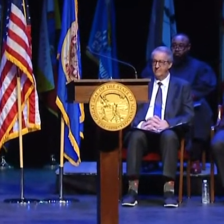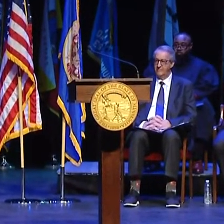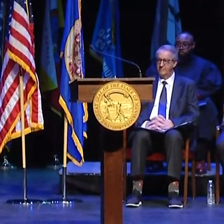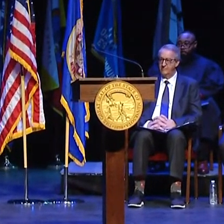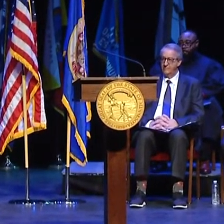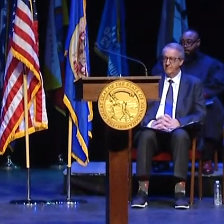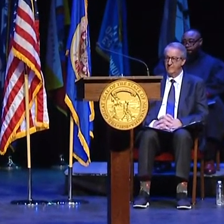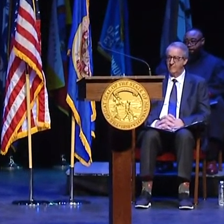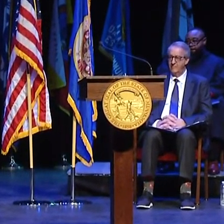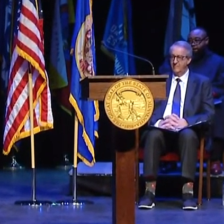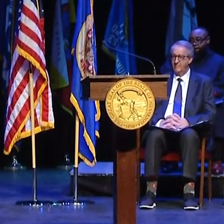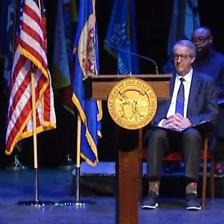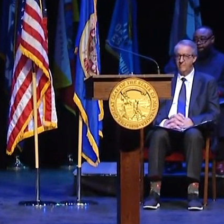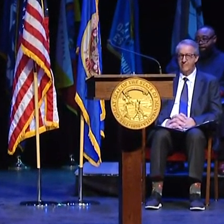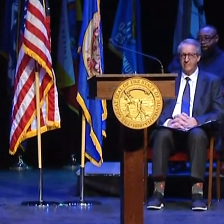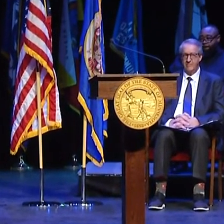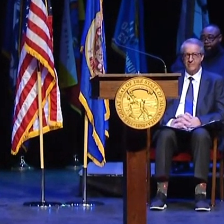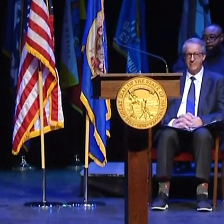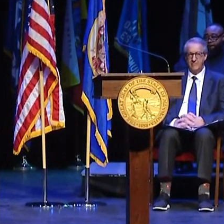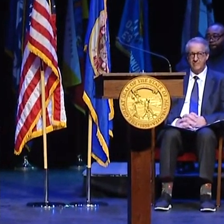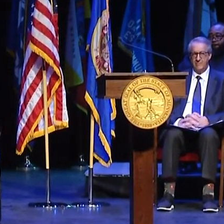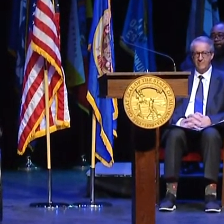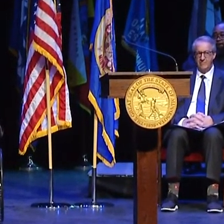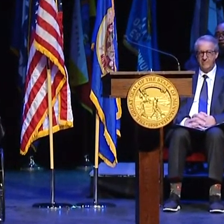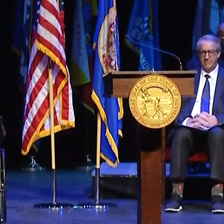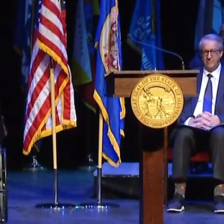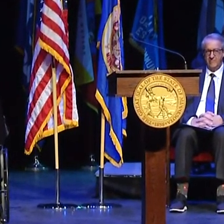Can you imagine